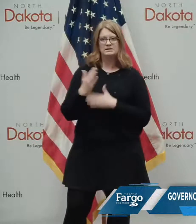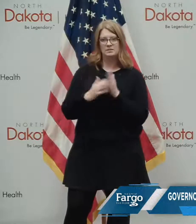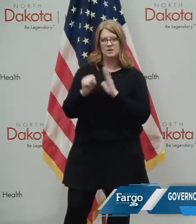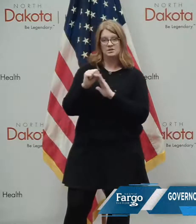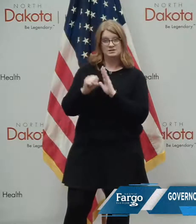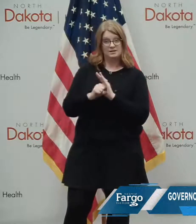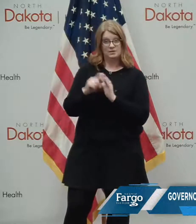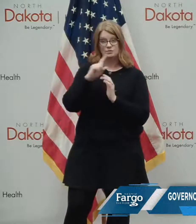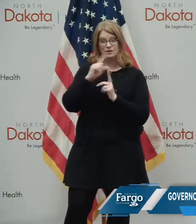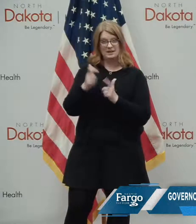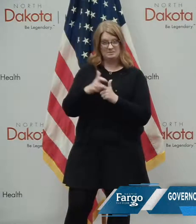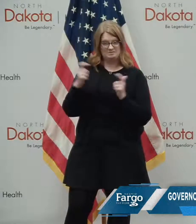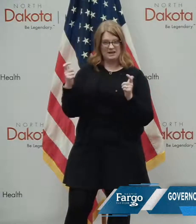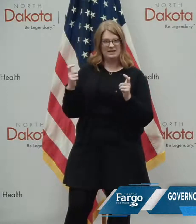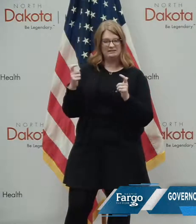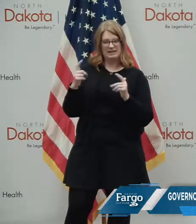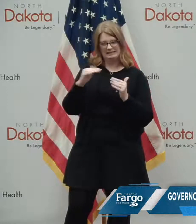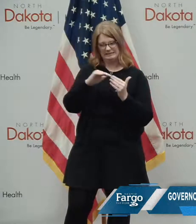large metro areas